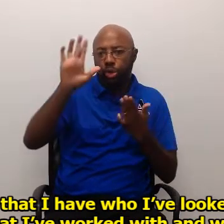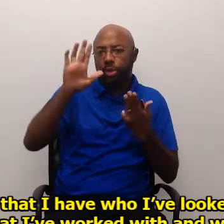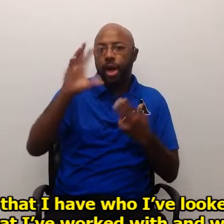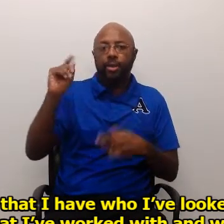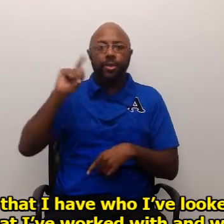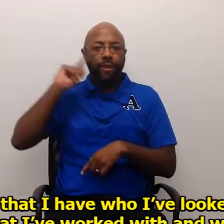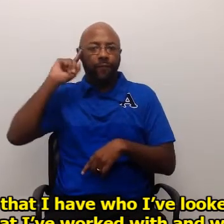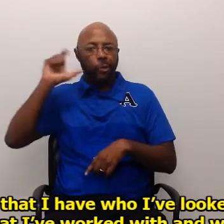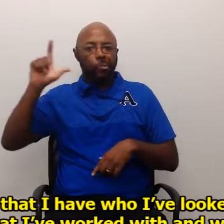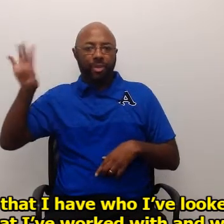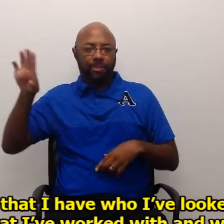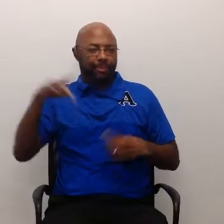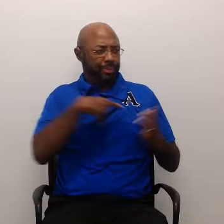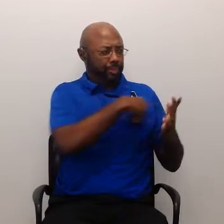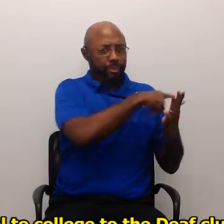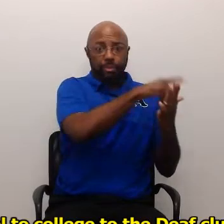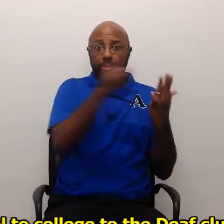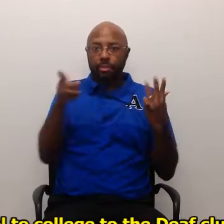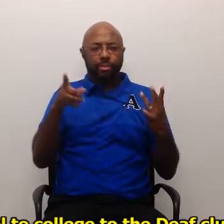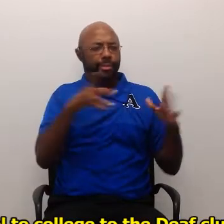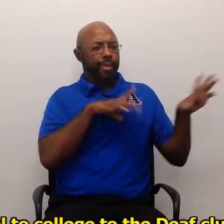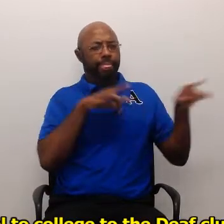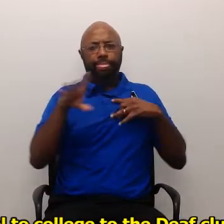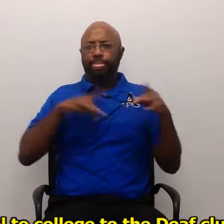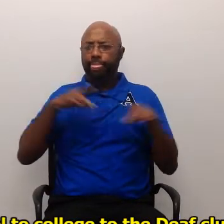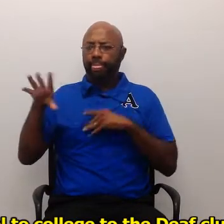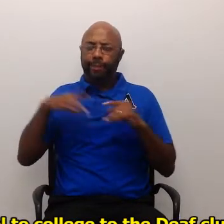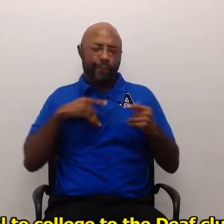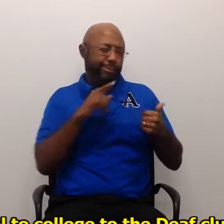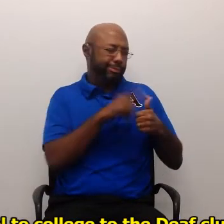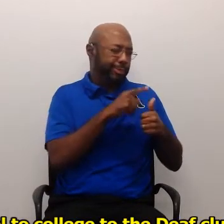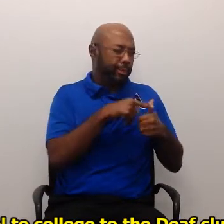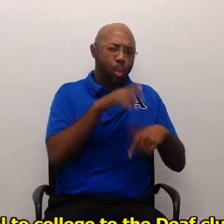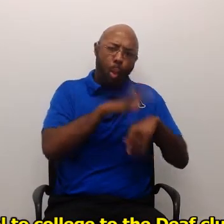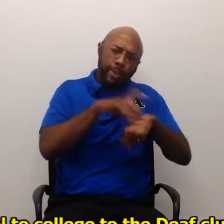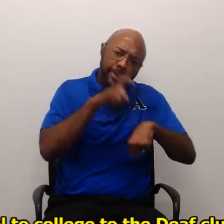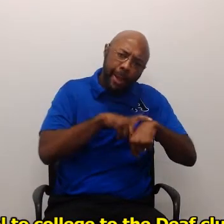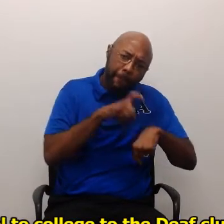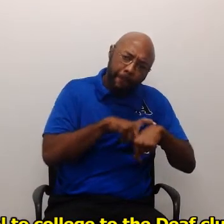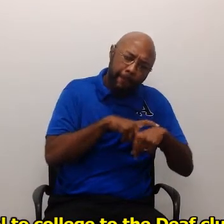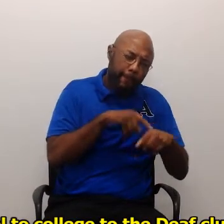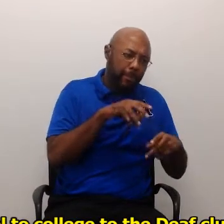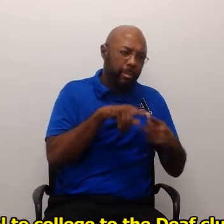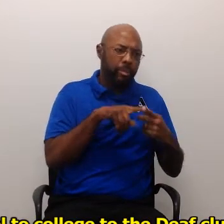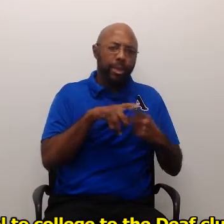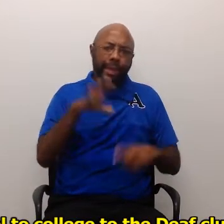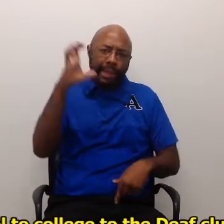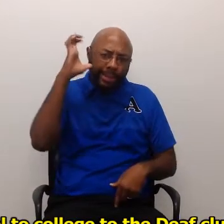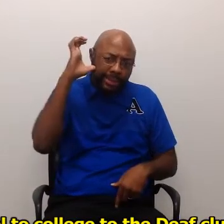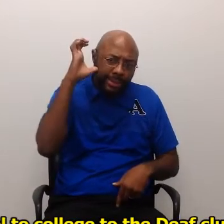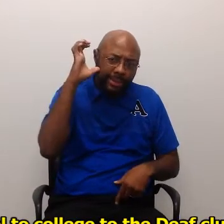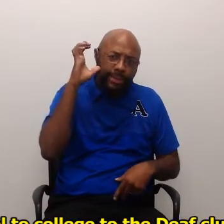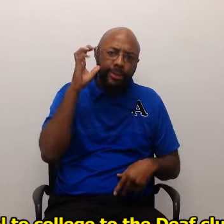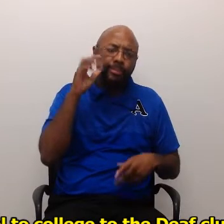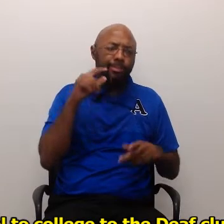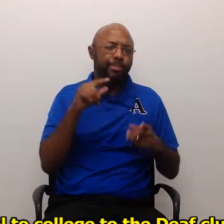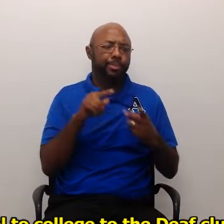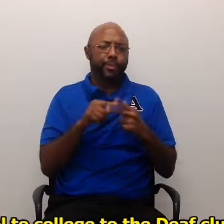and who have coached me. From high school to college to the deaf clubs, I see the coaches show up on